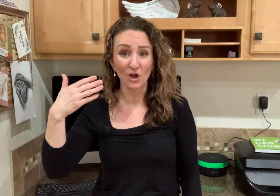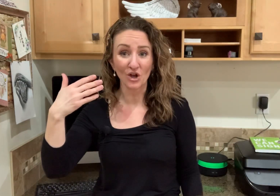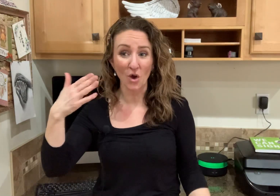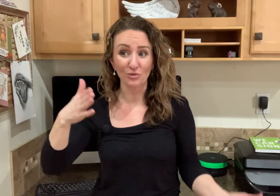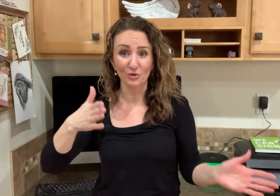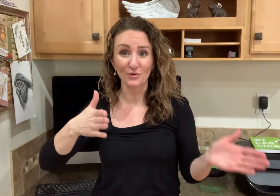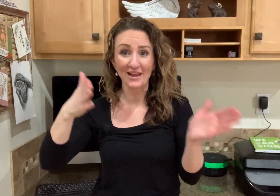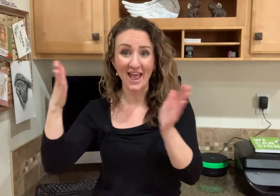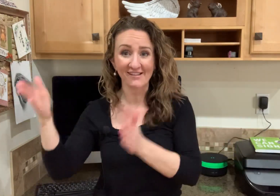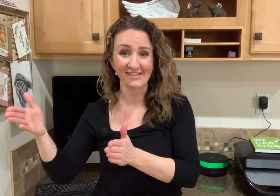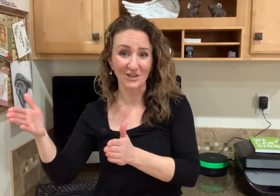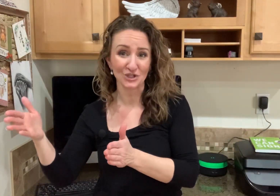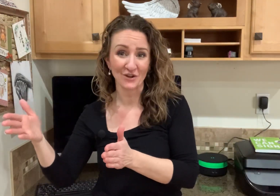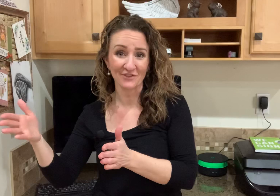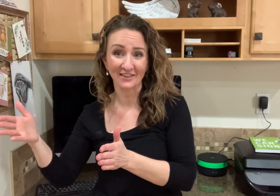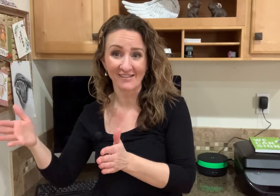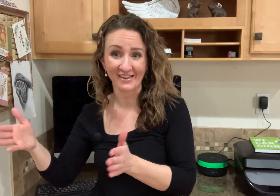go through the next section of the lesson